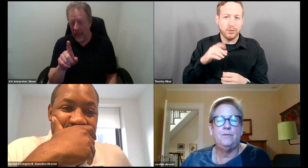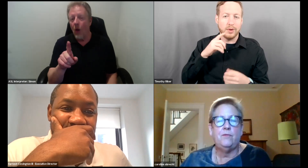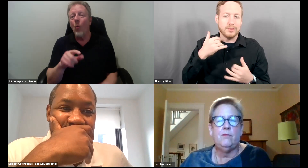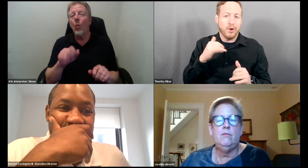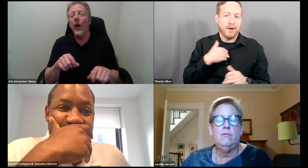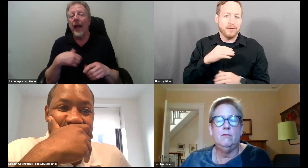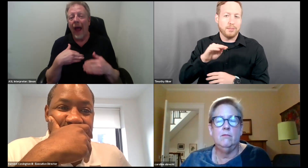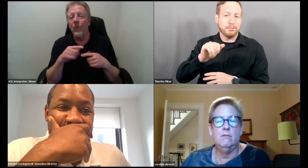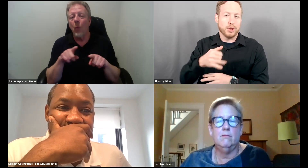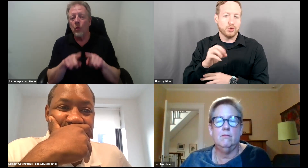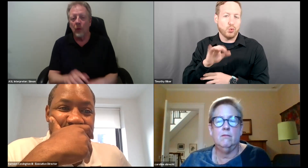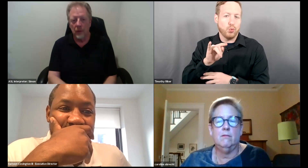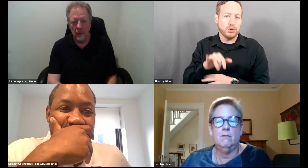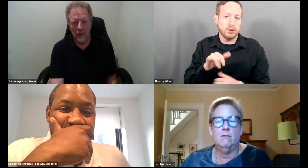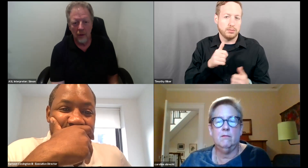abstaining.